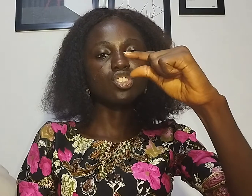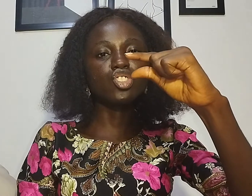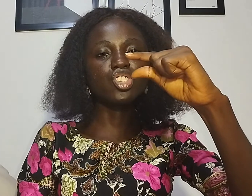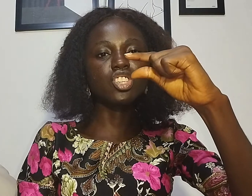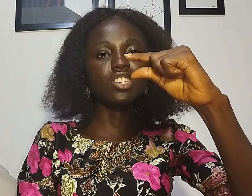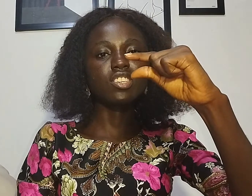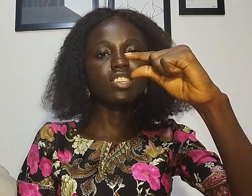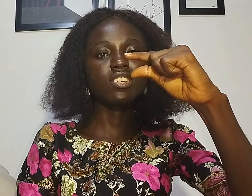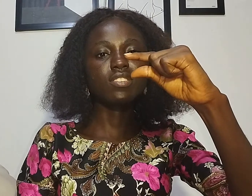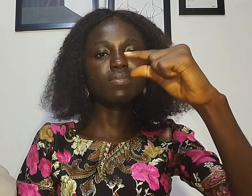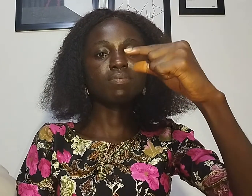G.